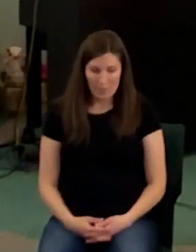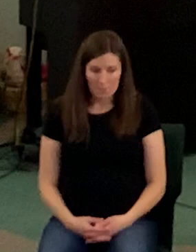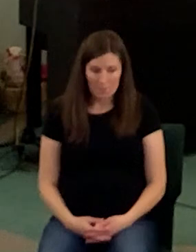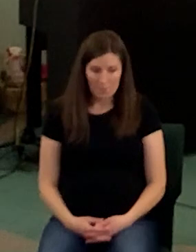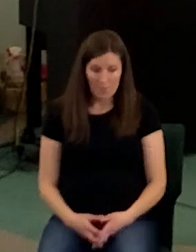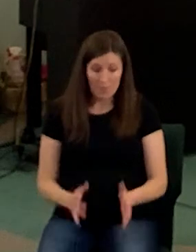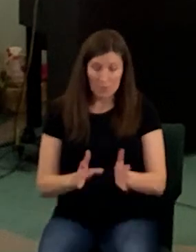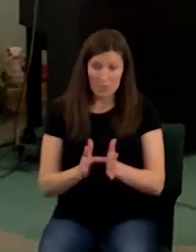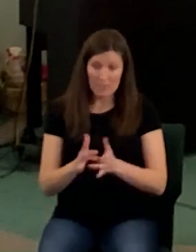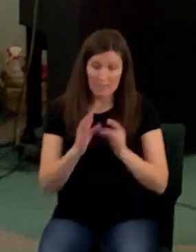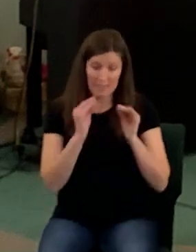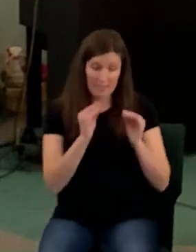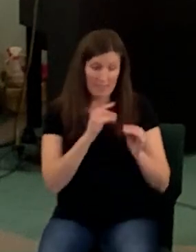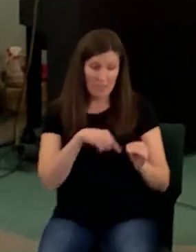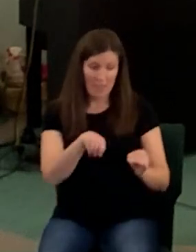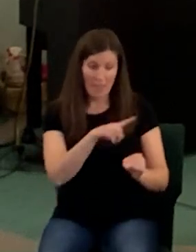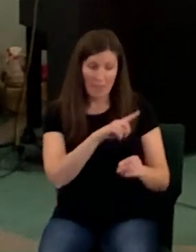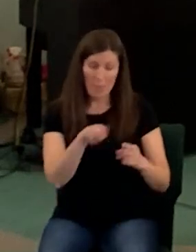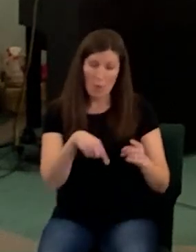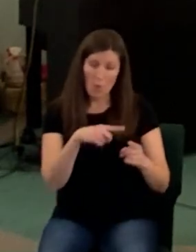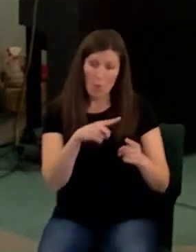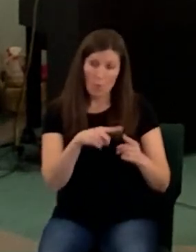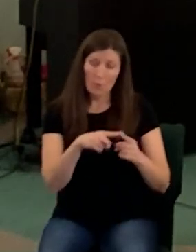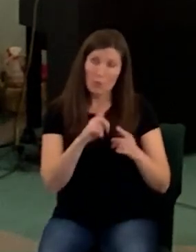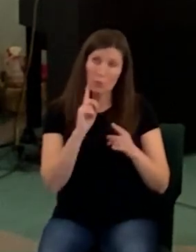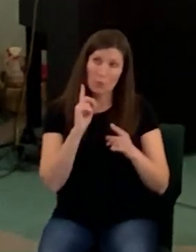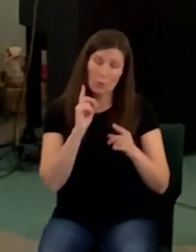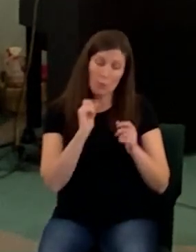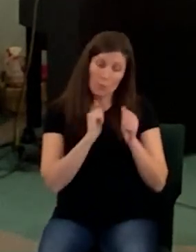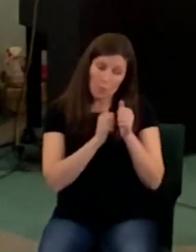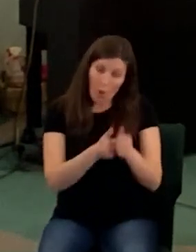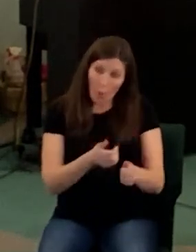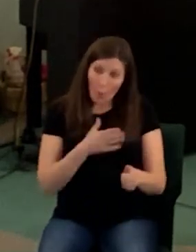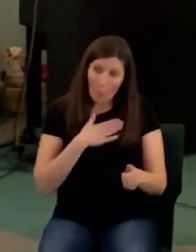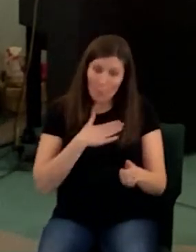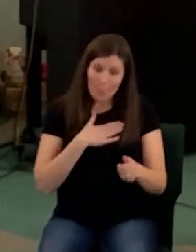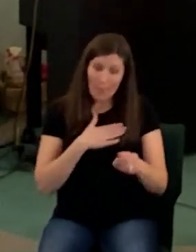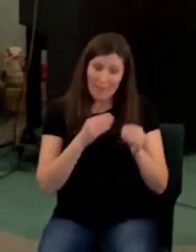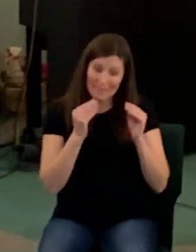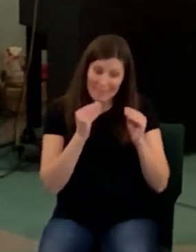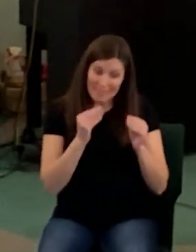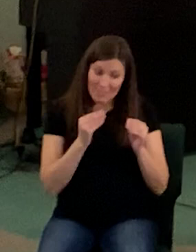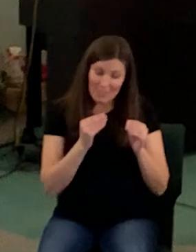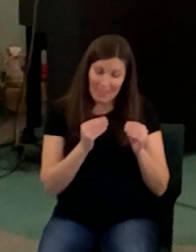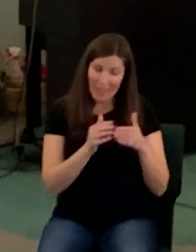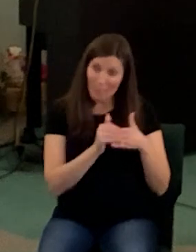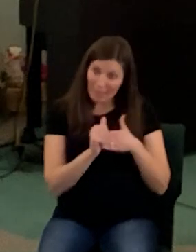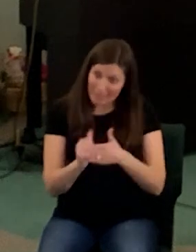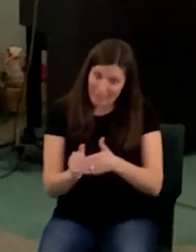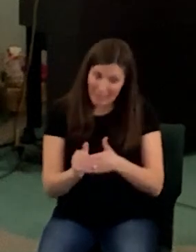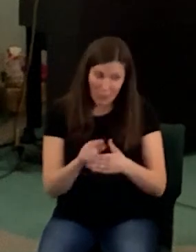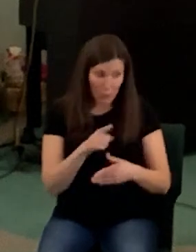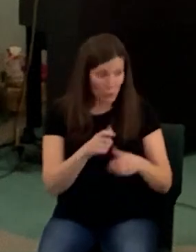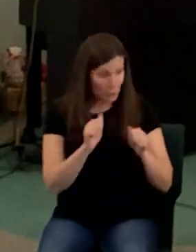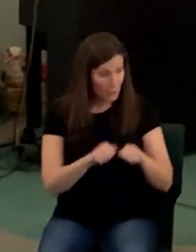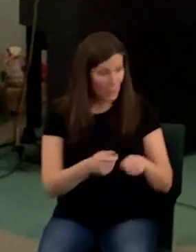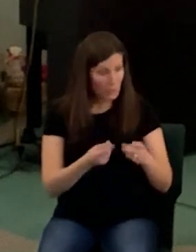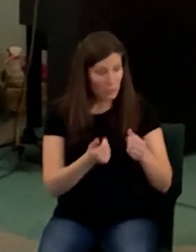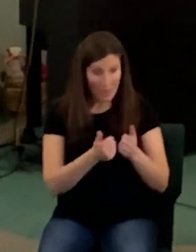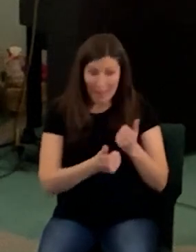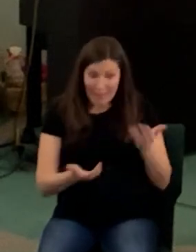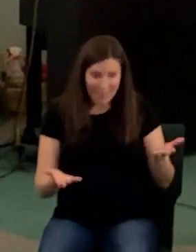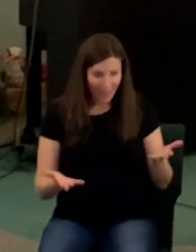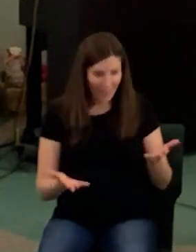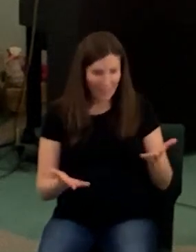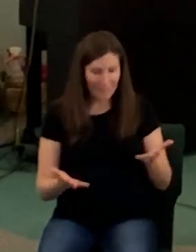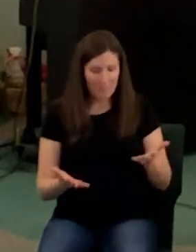He's teaching them, when you guys operate and follow my instructions, you can do anything that I want you to do. And them,